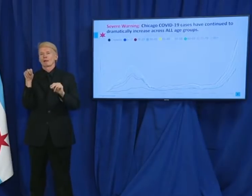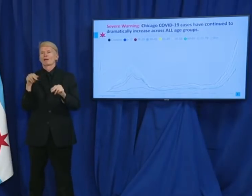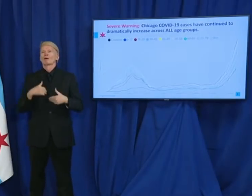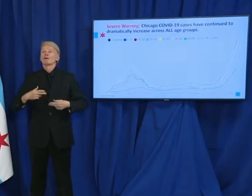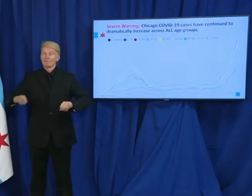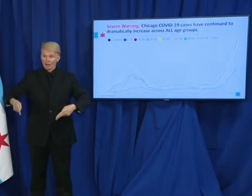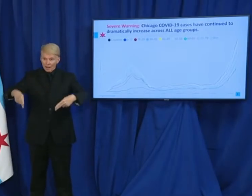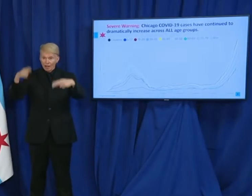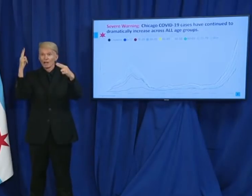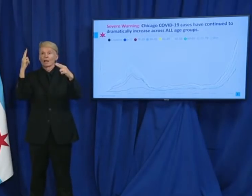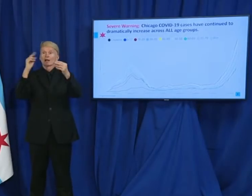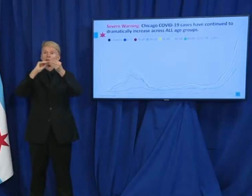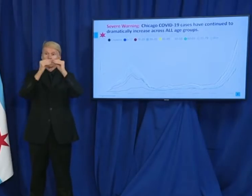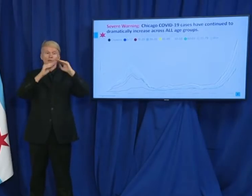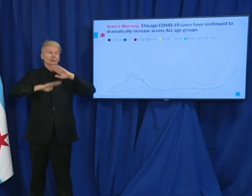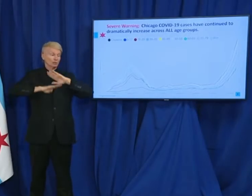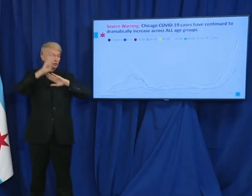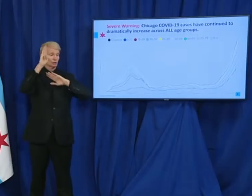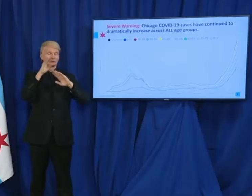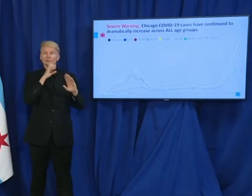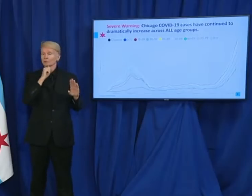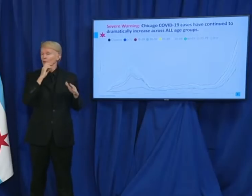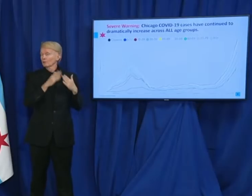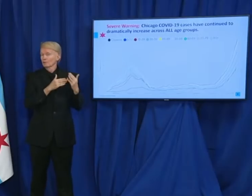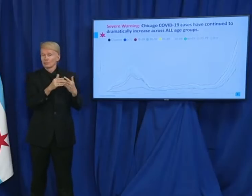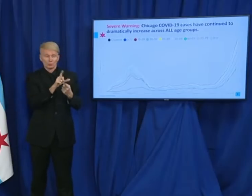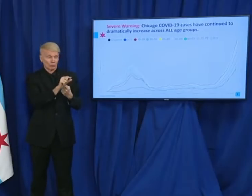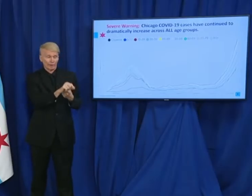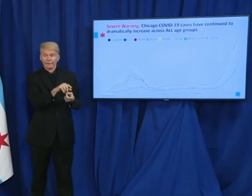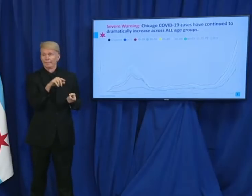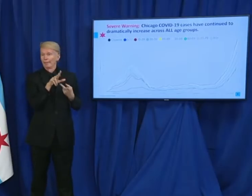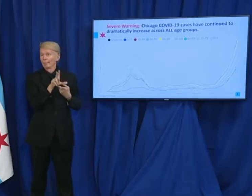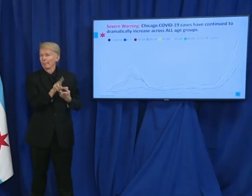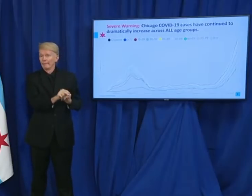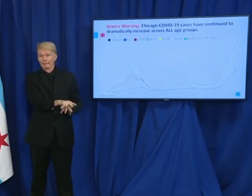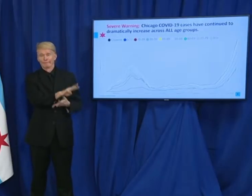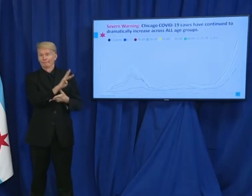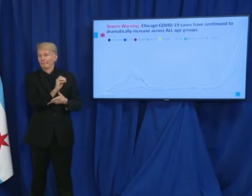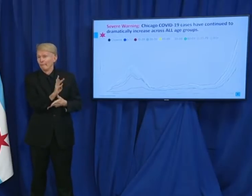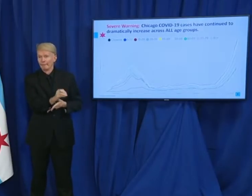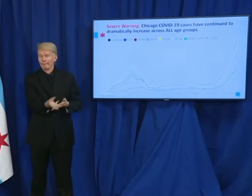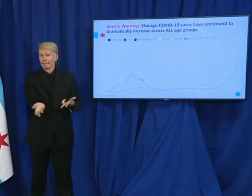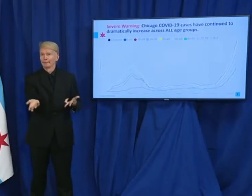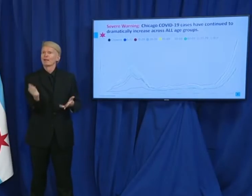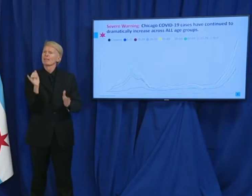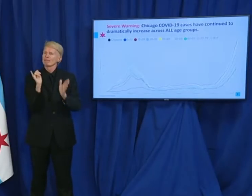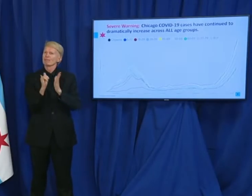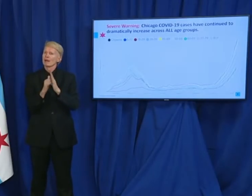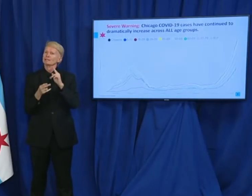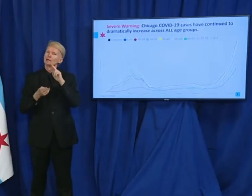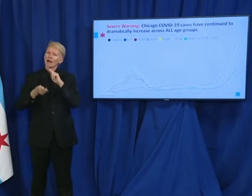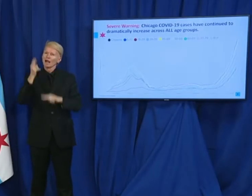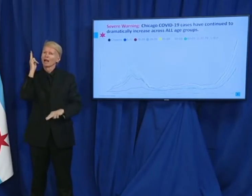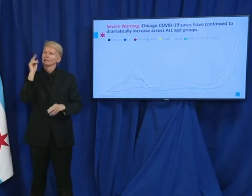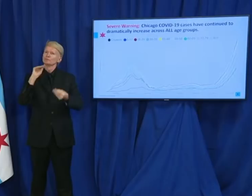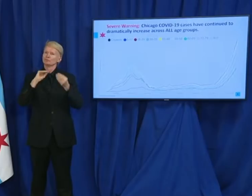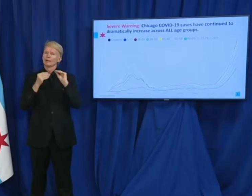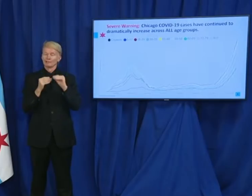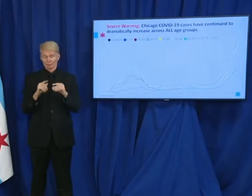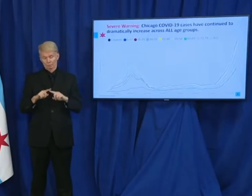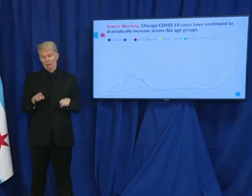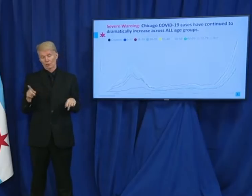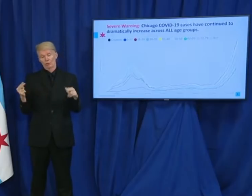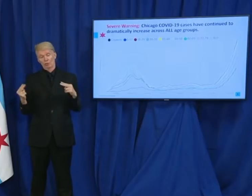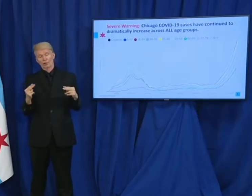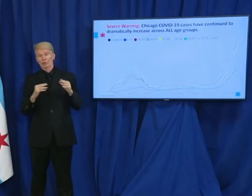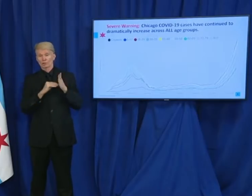high case rates among people in their 20s, in their 30s, in their 40s. Those are our highest rates. But if you